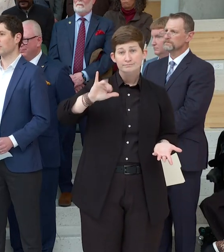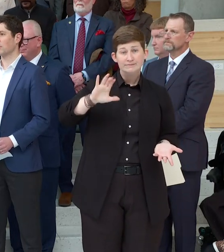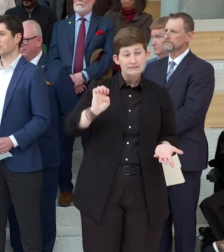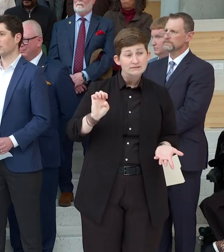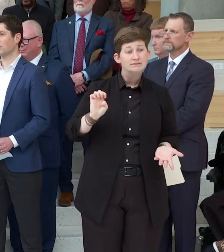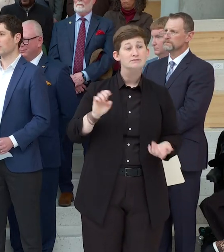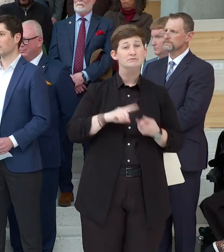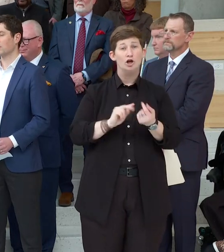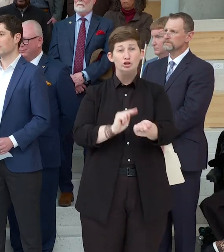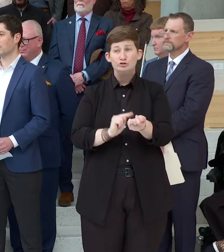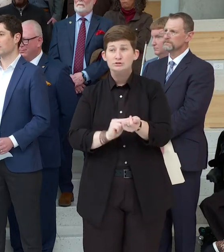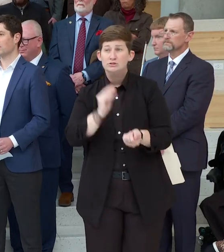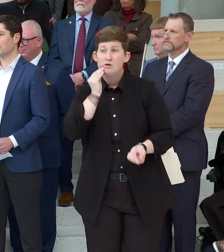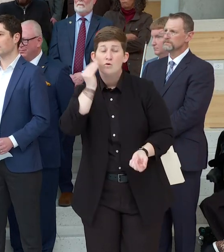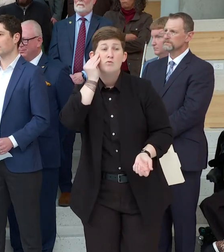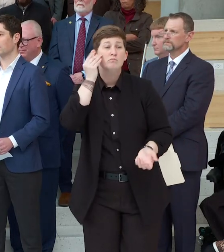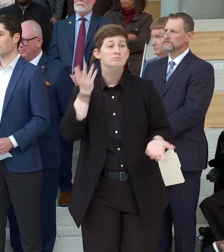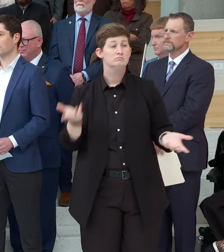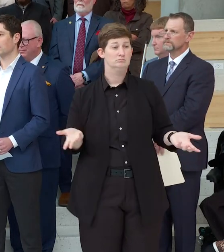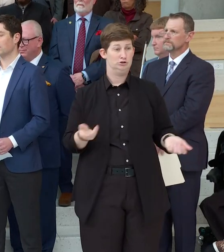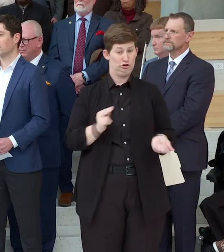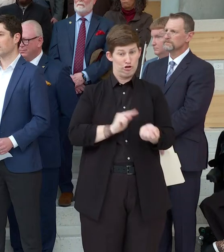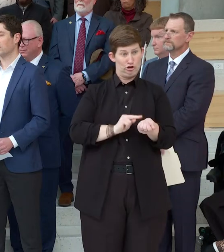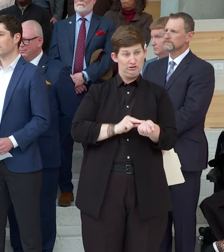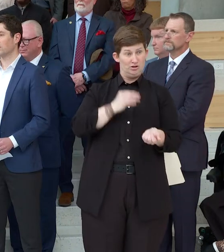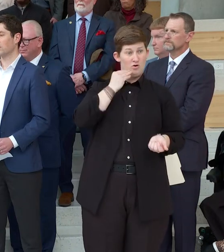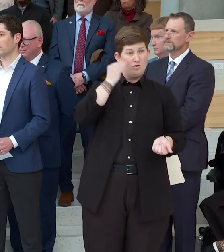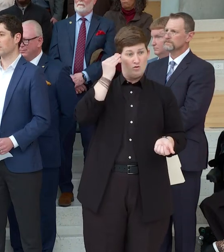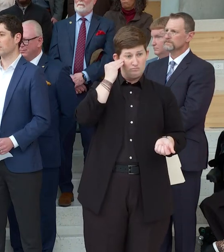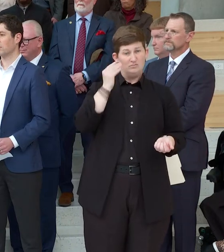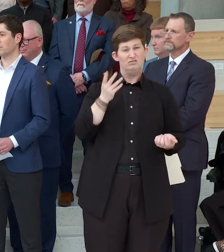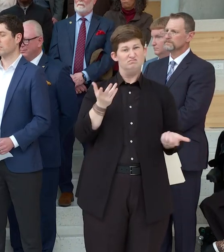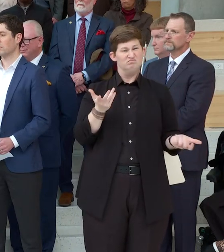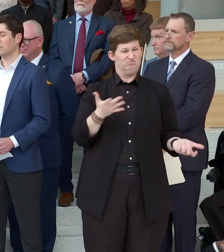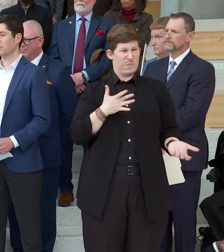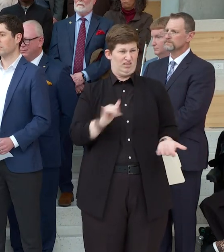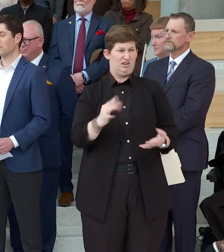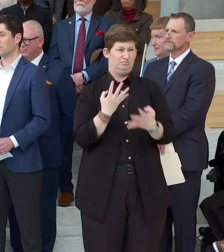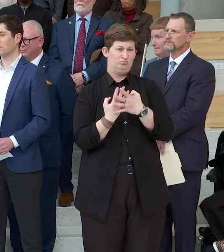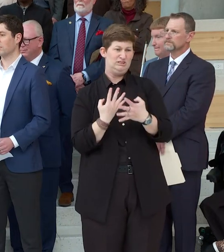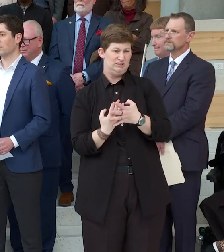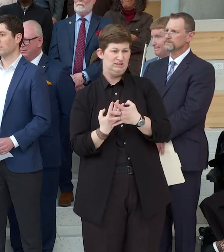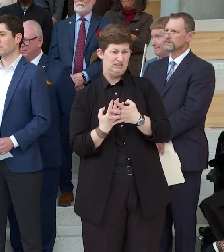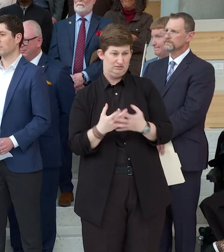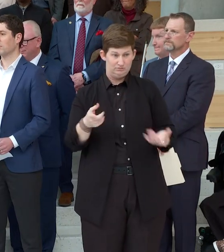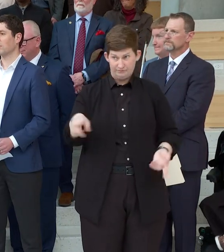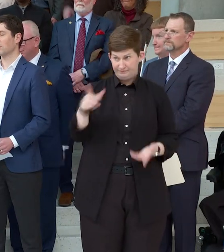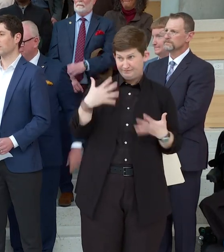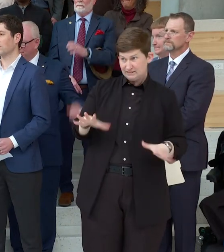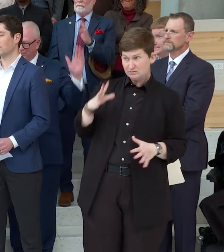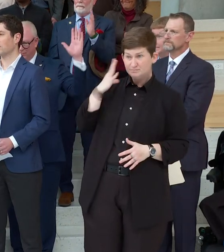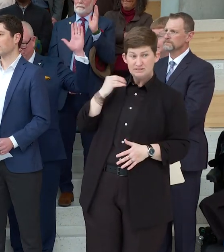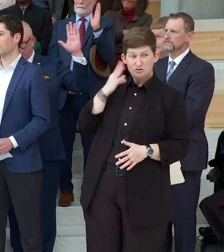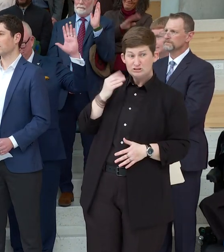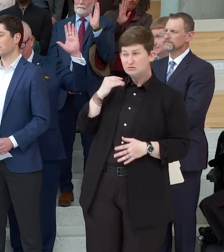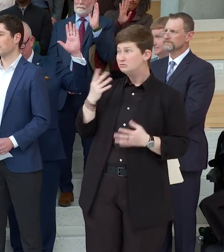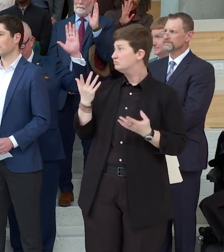know what a lot of nursing homes are like? They're like prisons. Raise your hand if you've been to a nursing home lately.